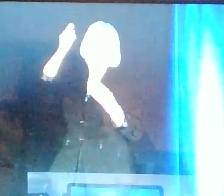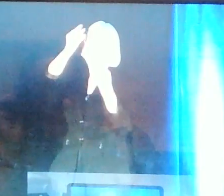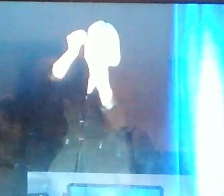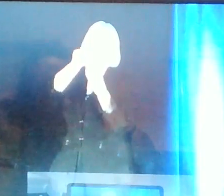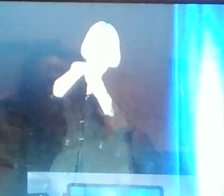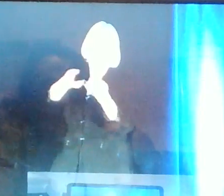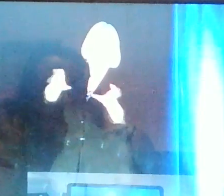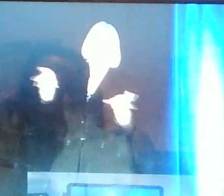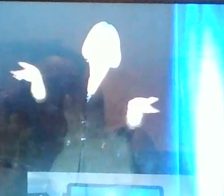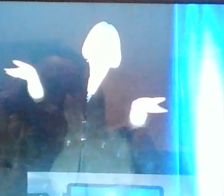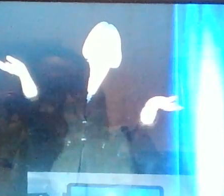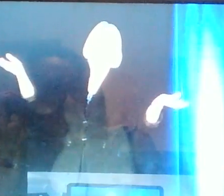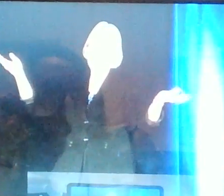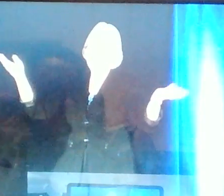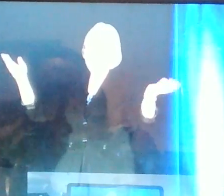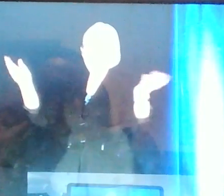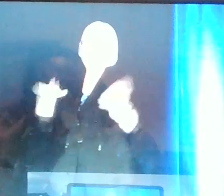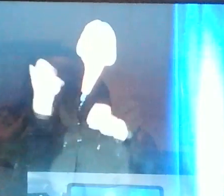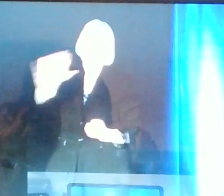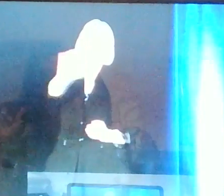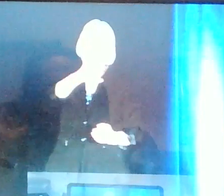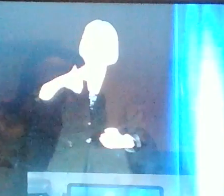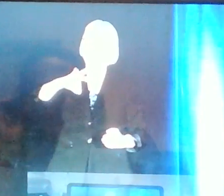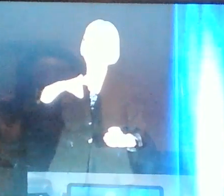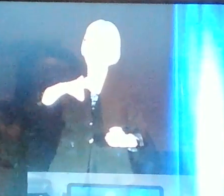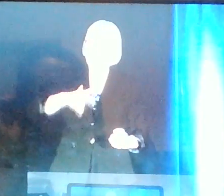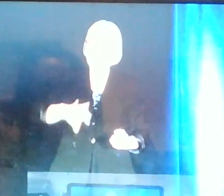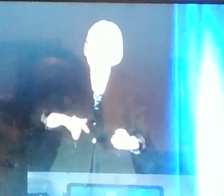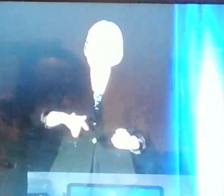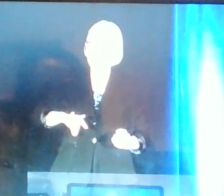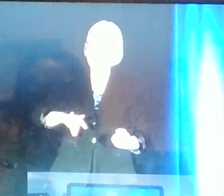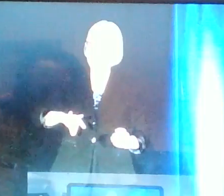Anyways, the TAP, I was just wanting you to know that.